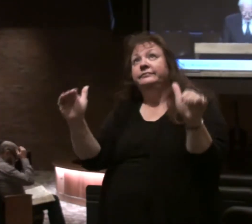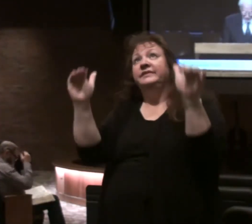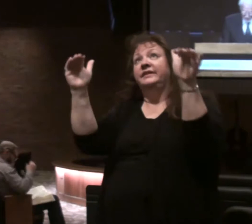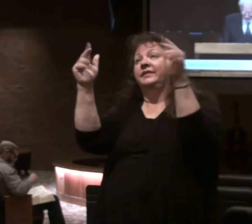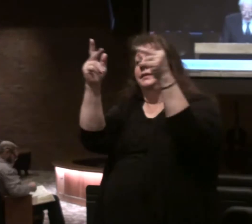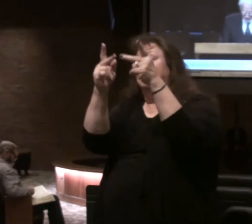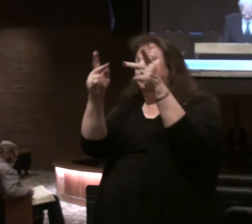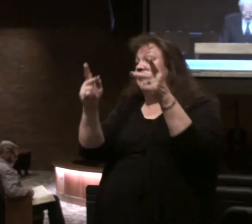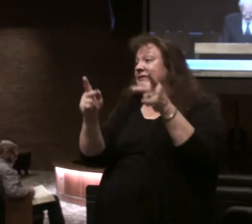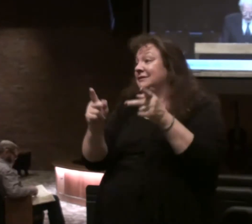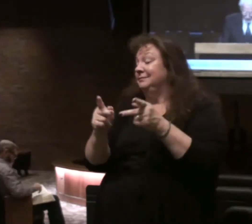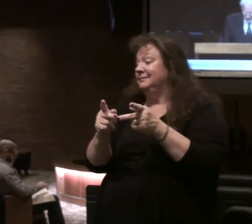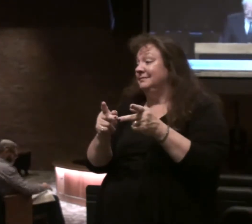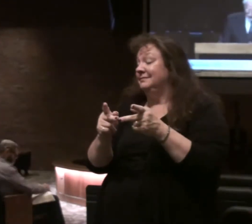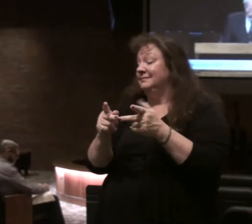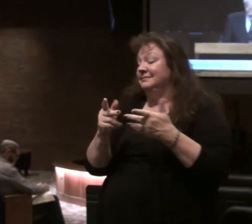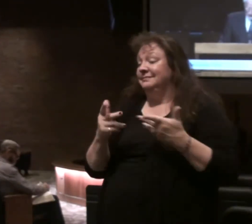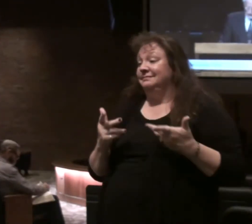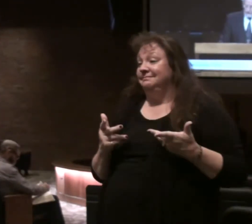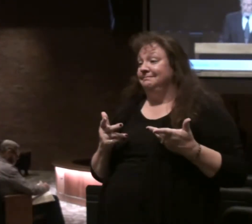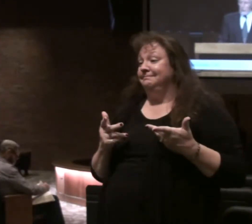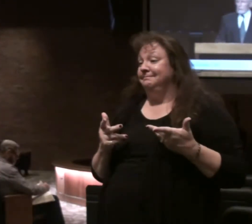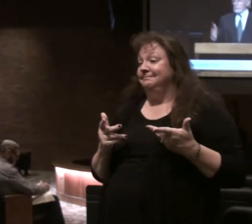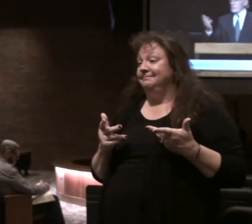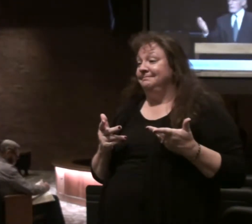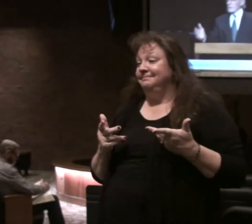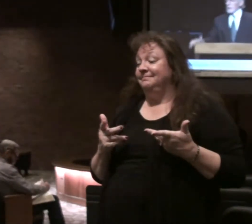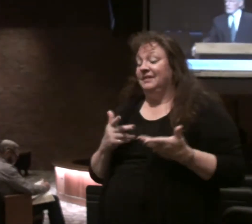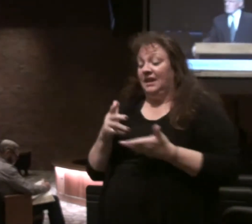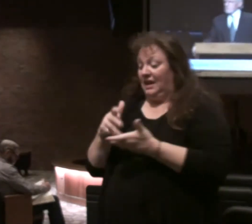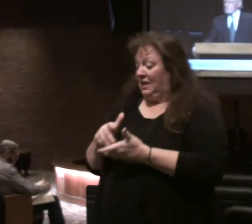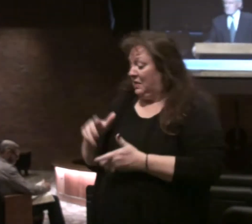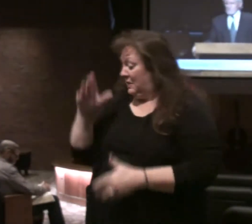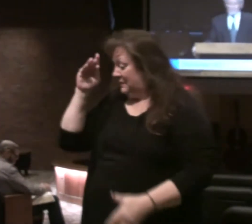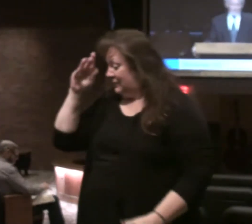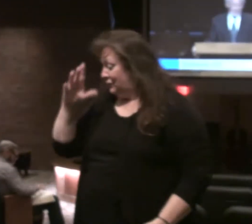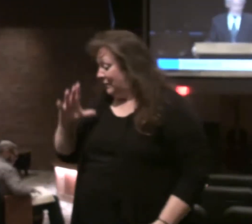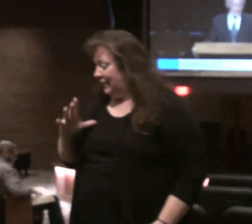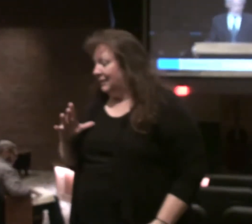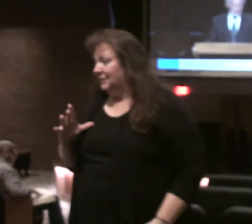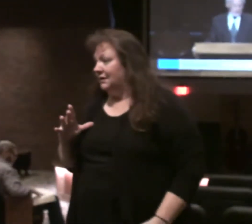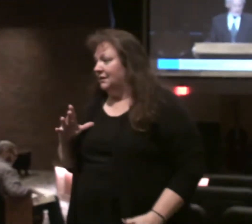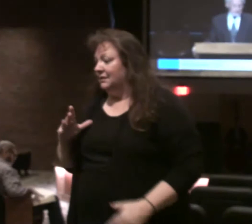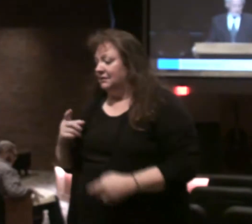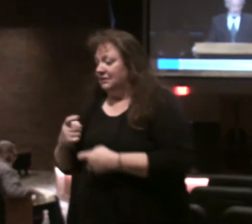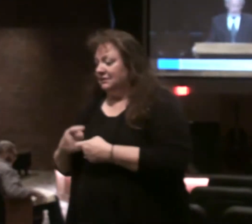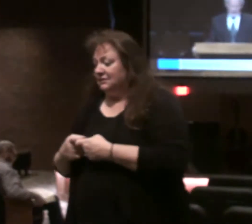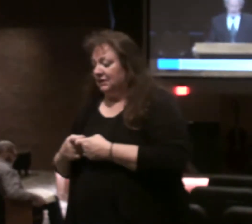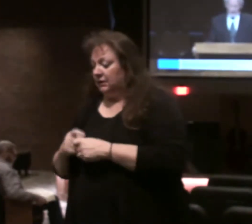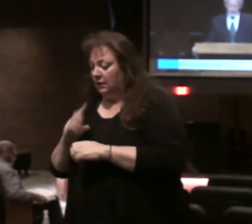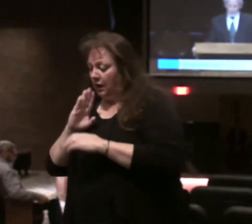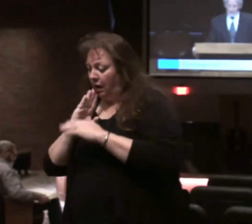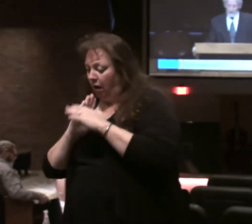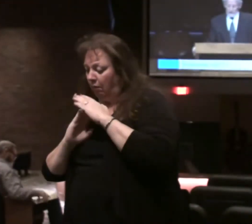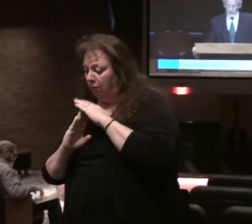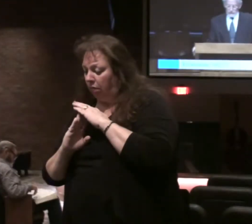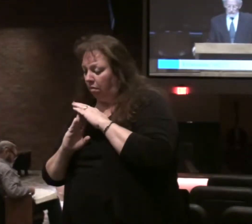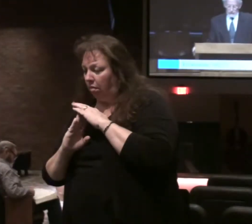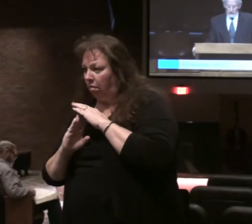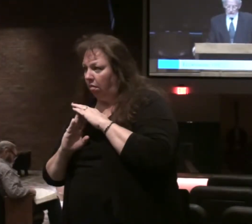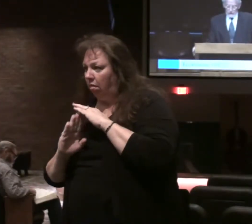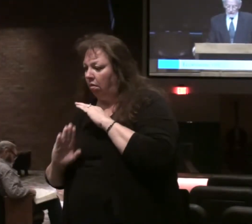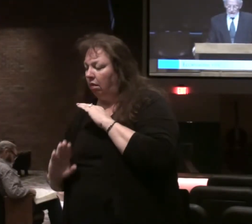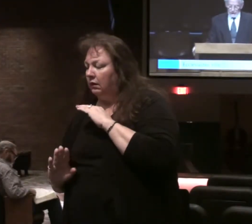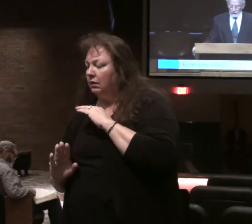places, and while rich men sit humbly in humble